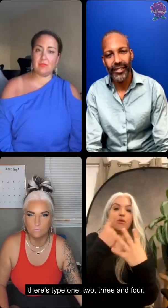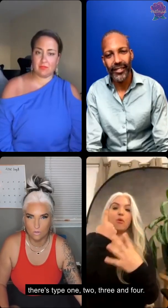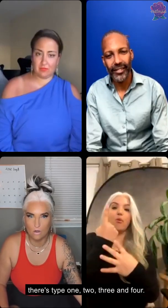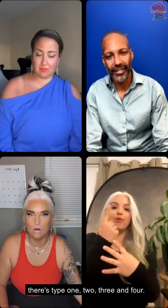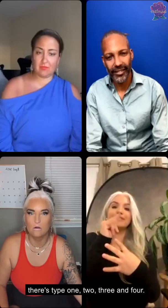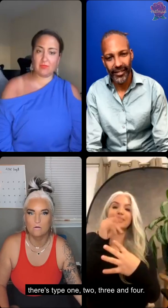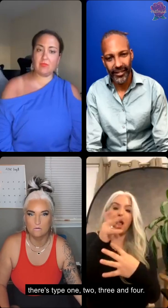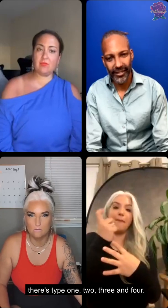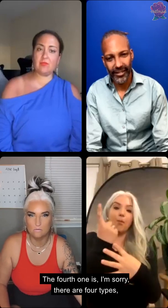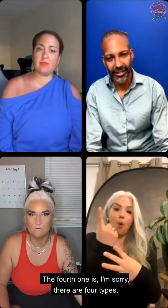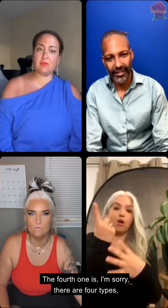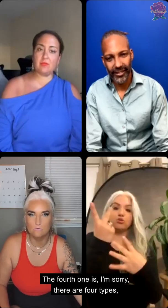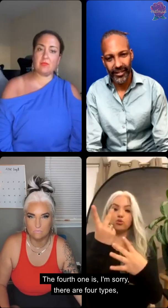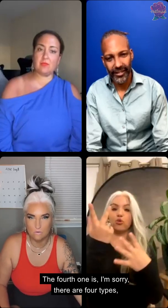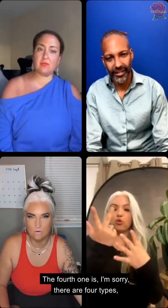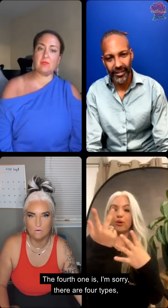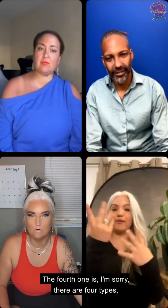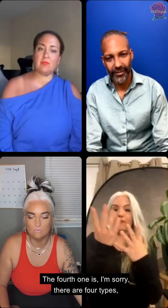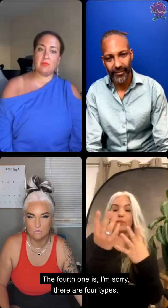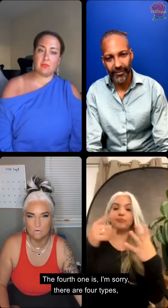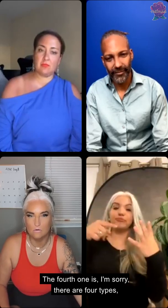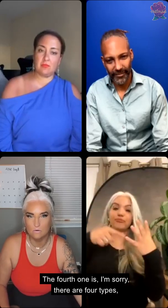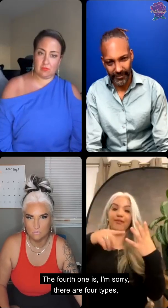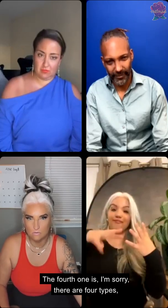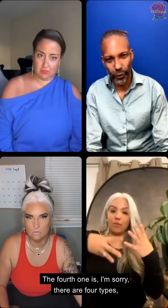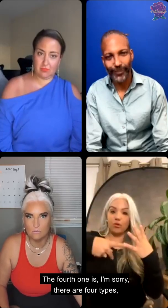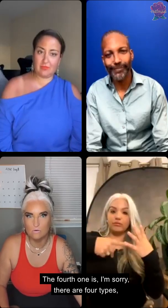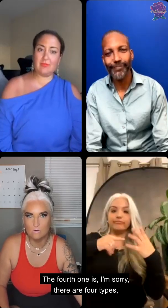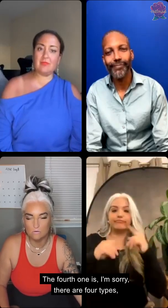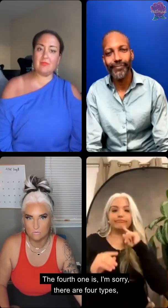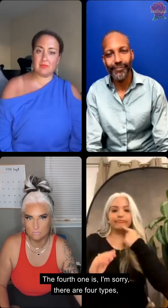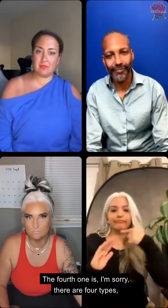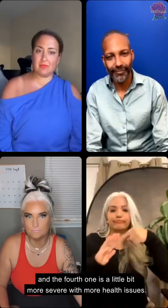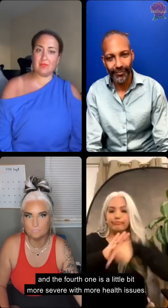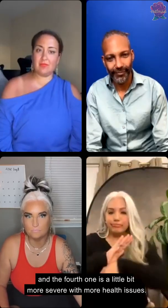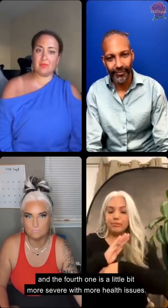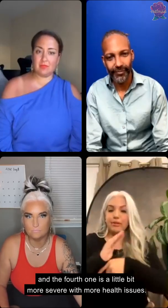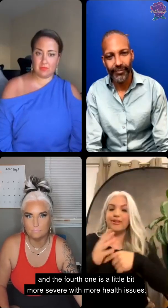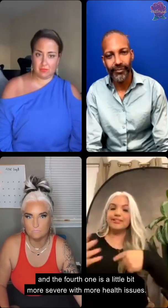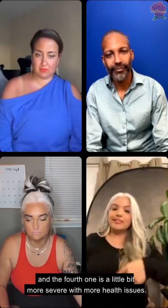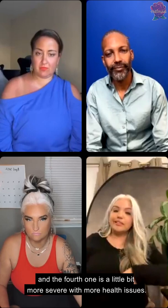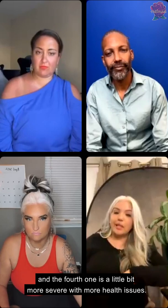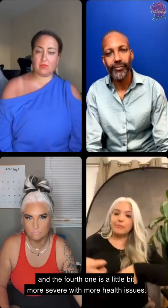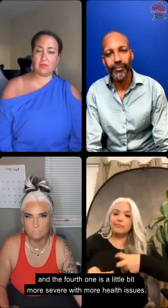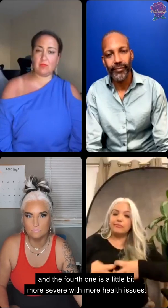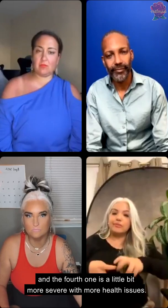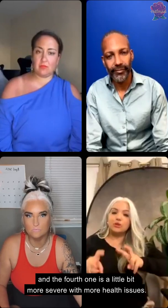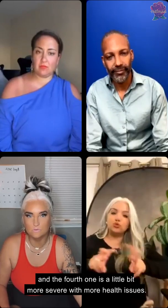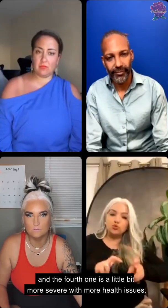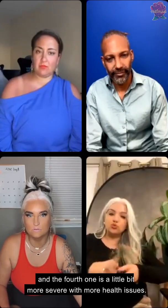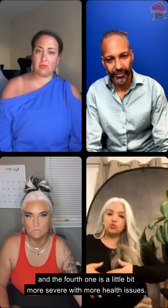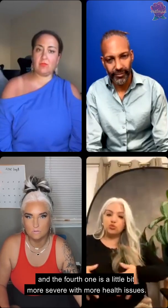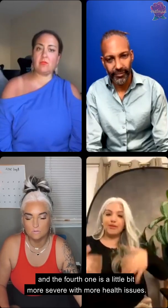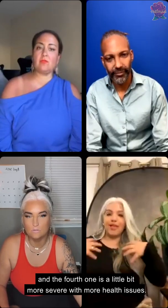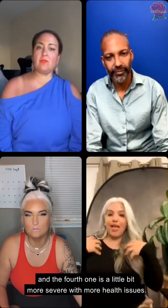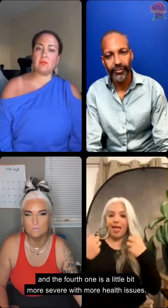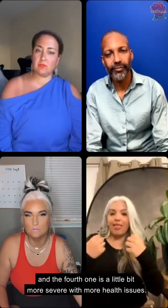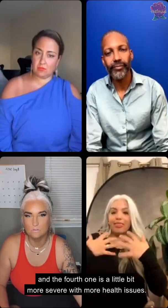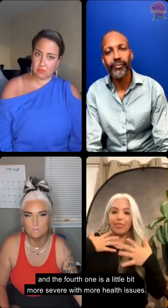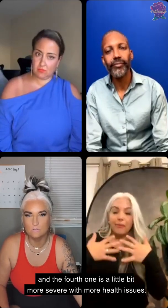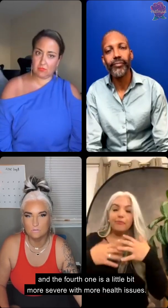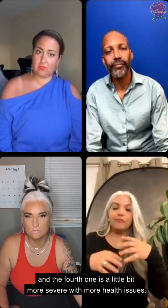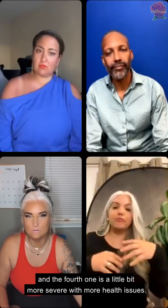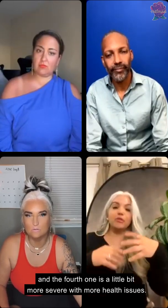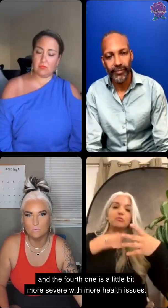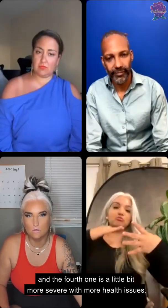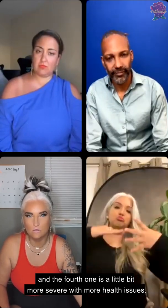Now, type 1, 2, 3, and 4. The fourth one is, I'm sorry, there are 4 types. And the fourth one is a little bit more